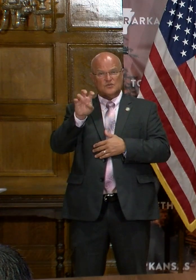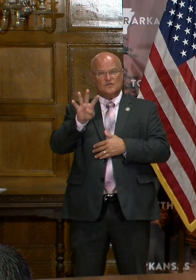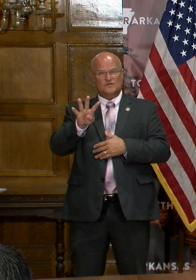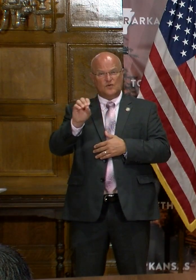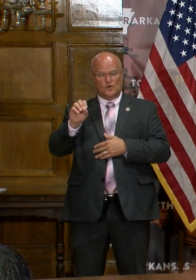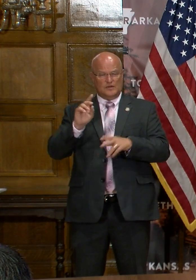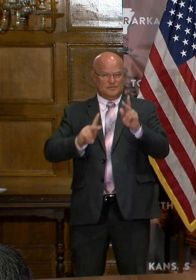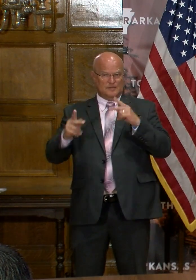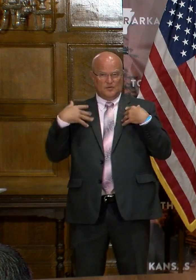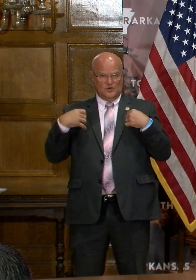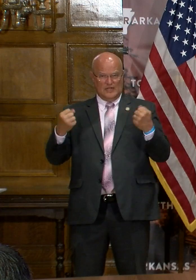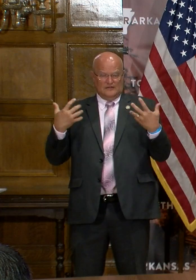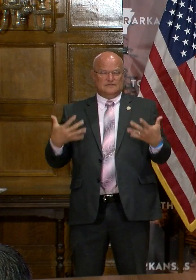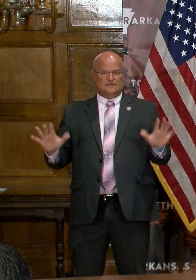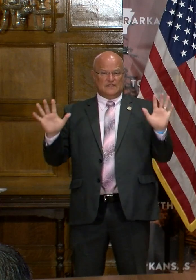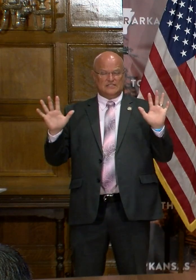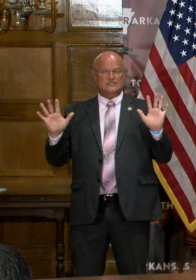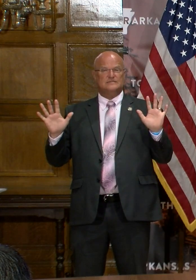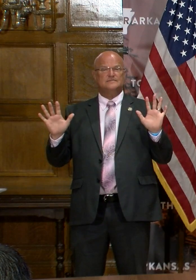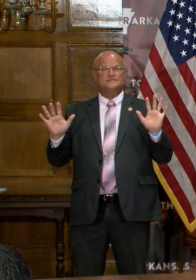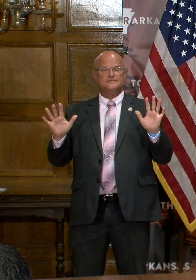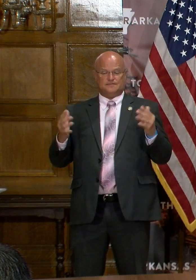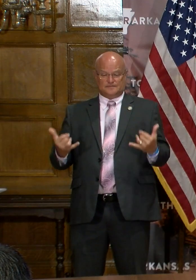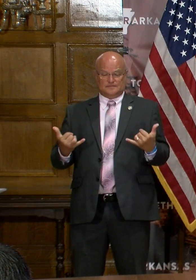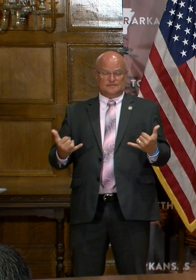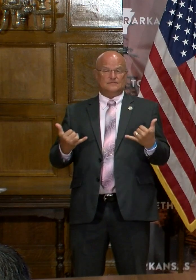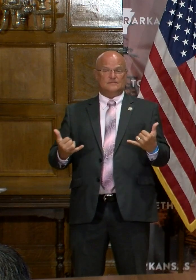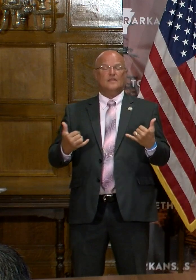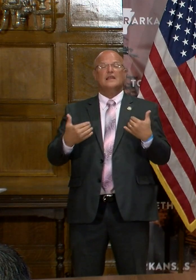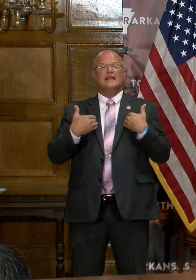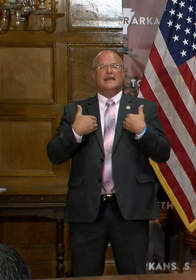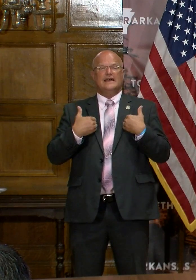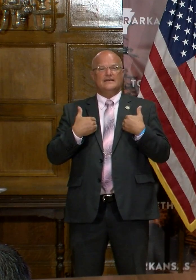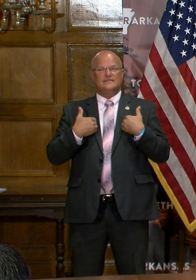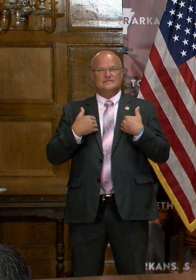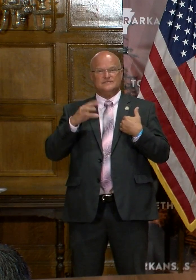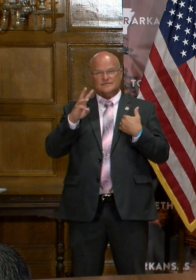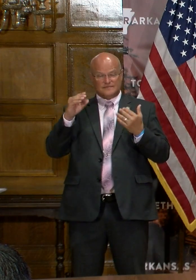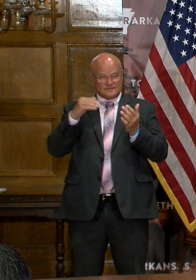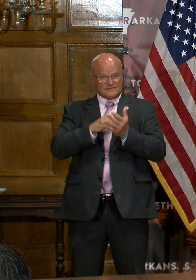37,240 individuals that have recovered fully. At this time, we have